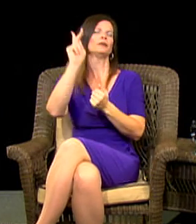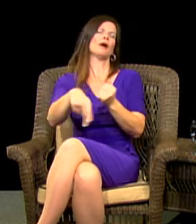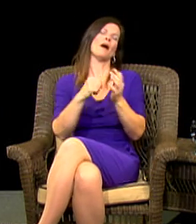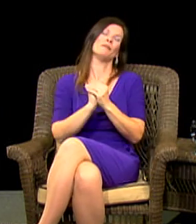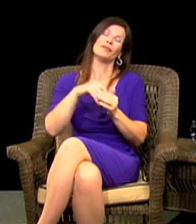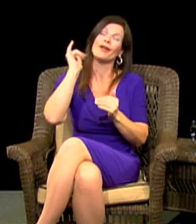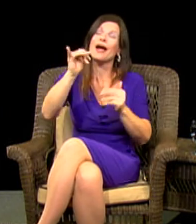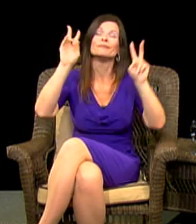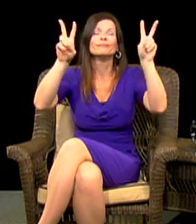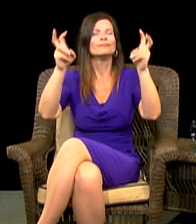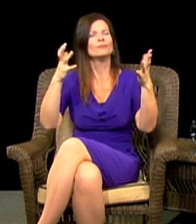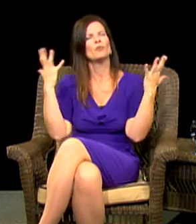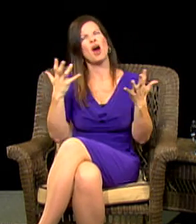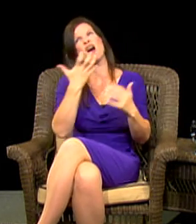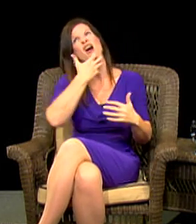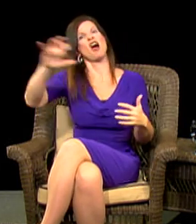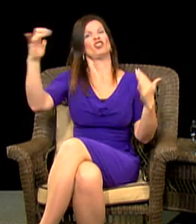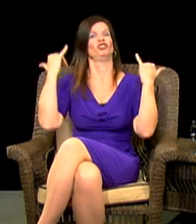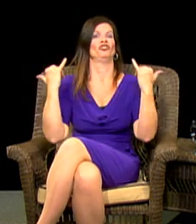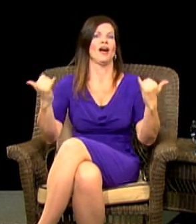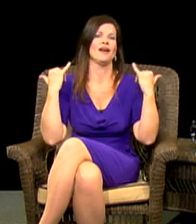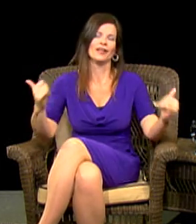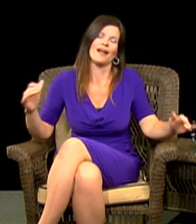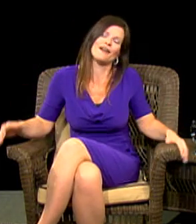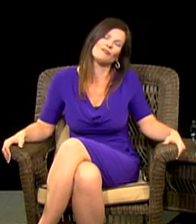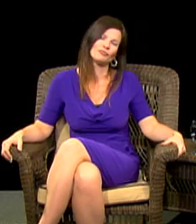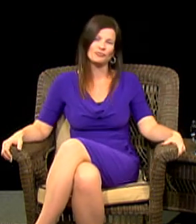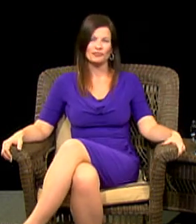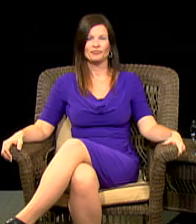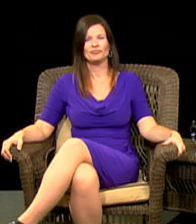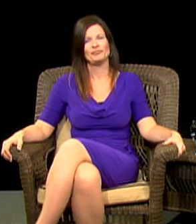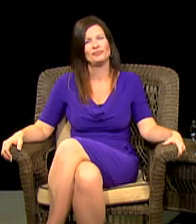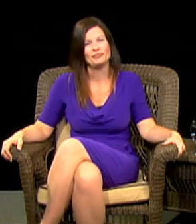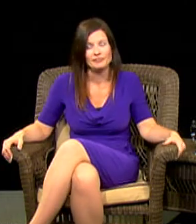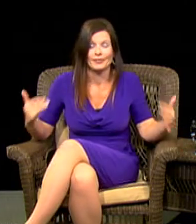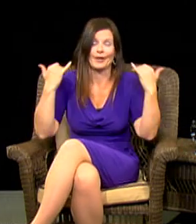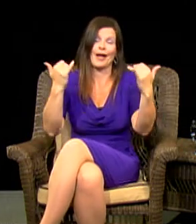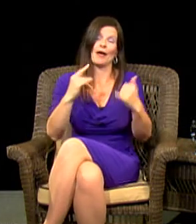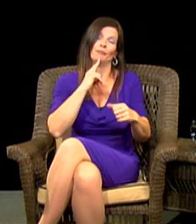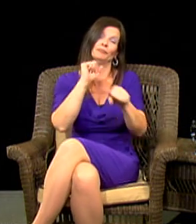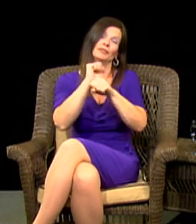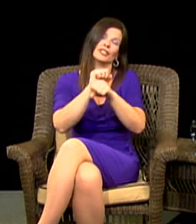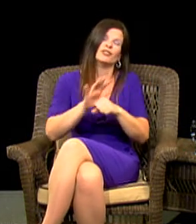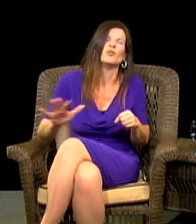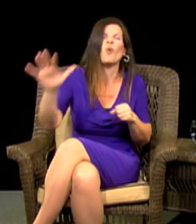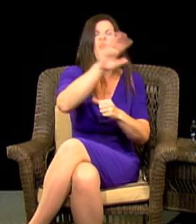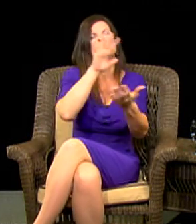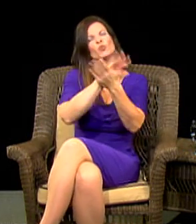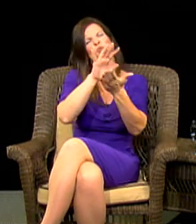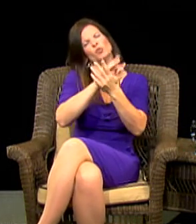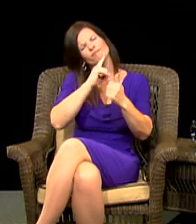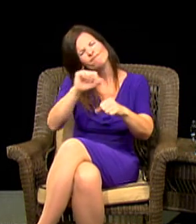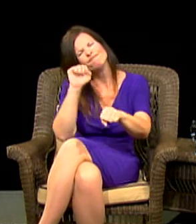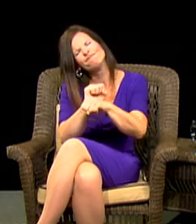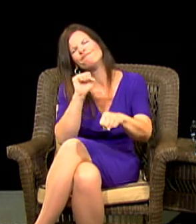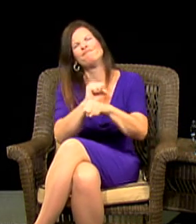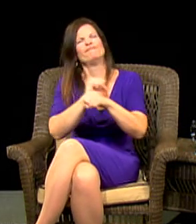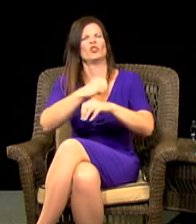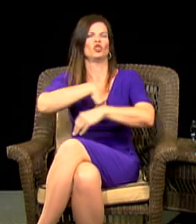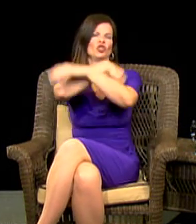personalities involved, so much politics that goes on, and I will talk now about one of the issues in the deaf